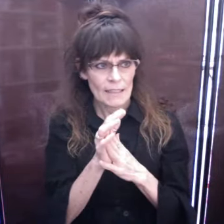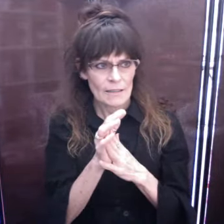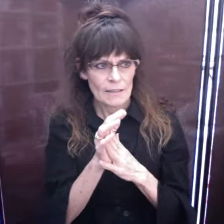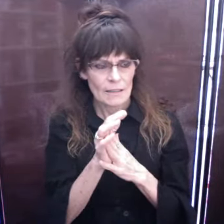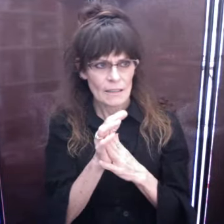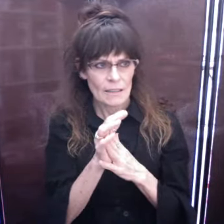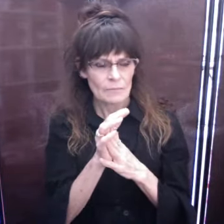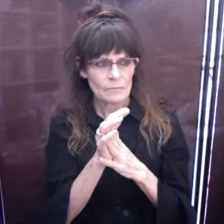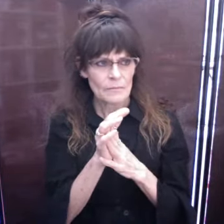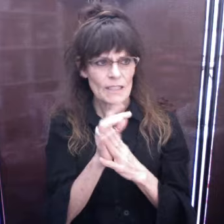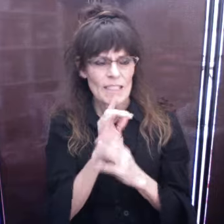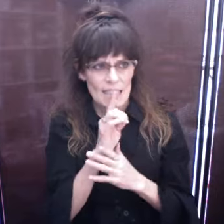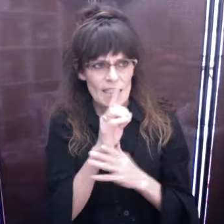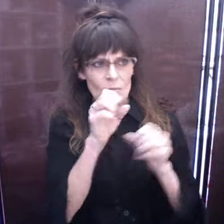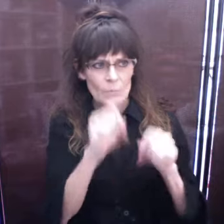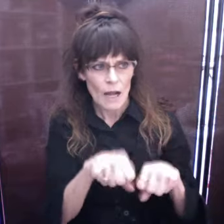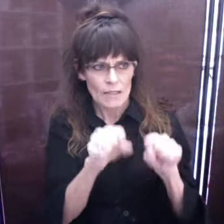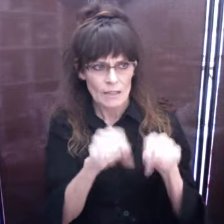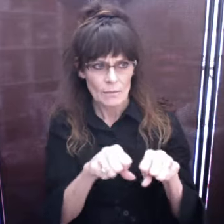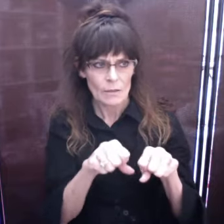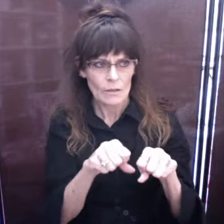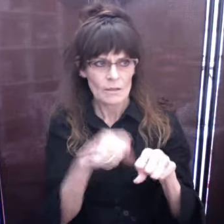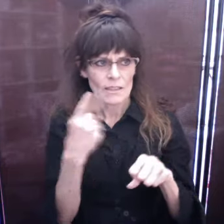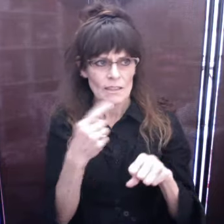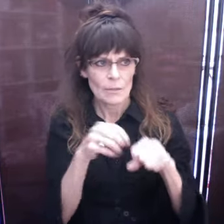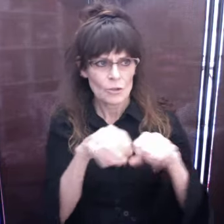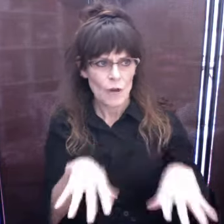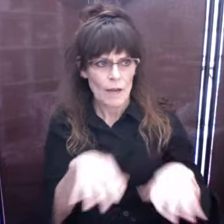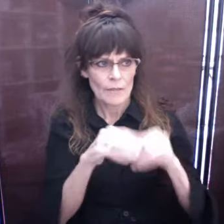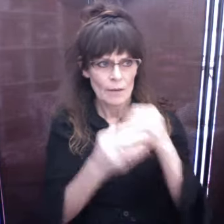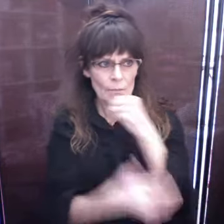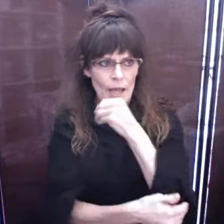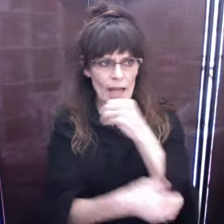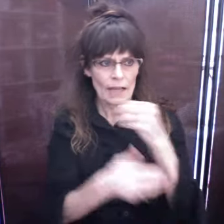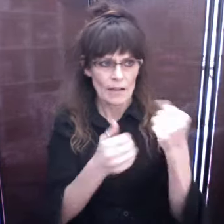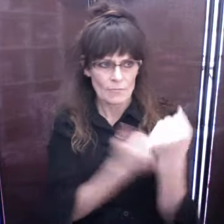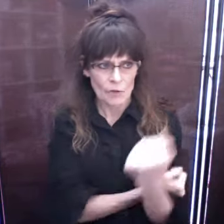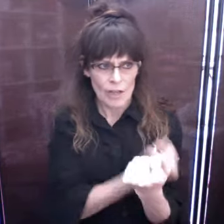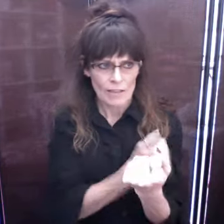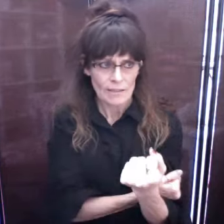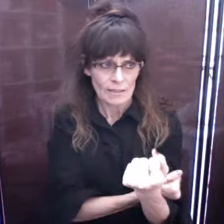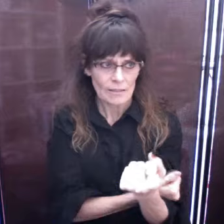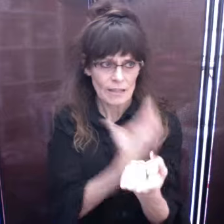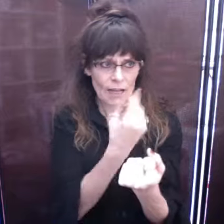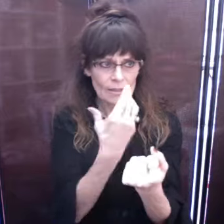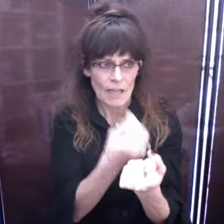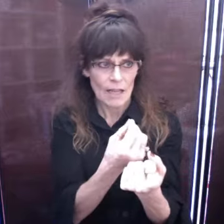it possible that somebody dropped their bag of crystal meth on the sidewalk? And is it